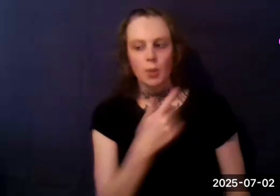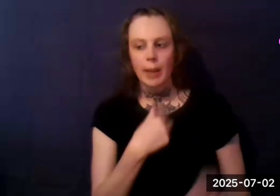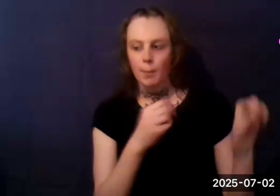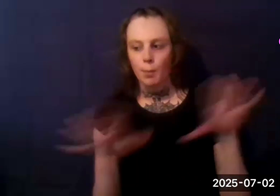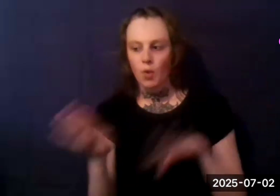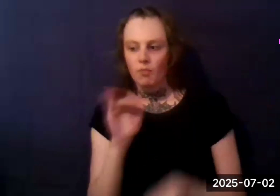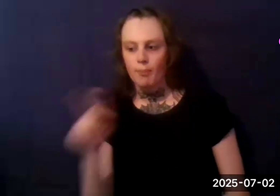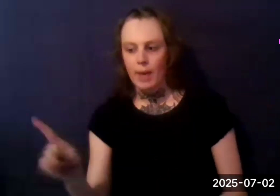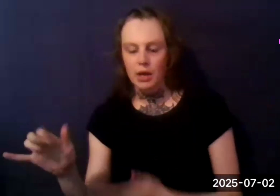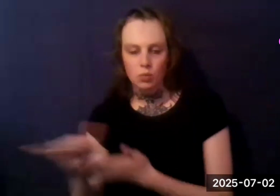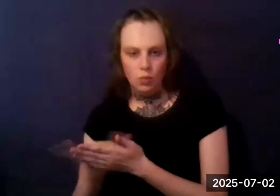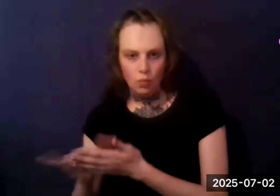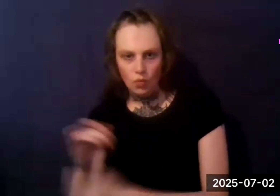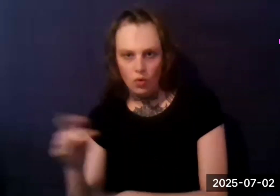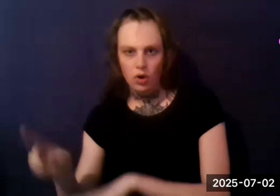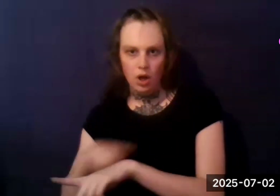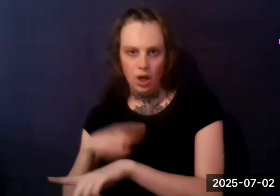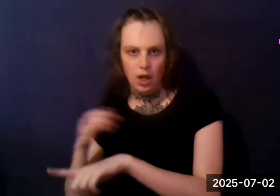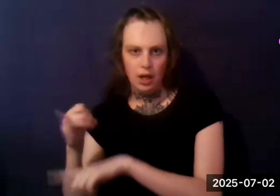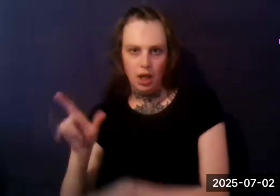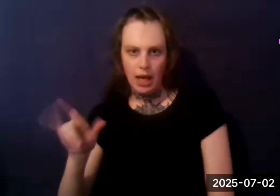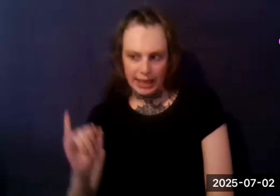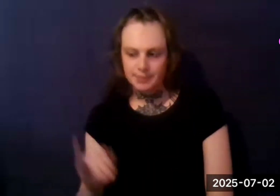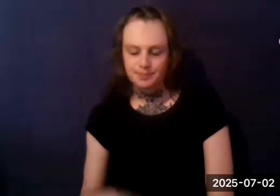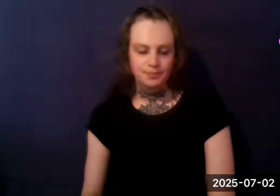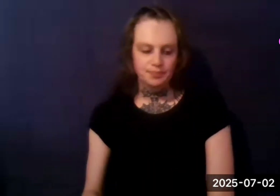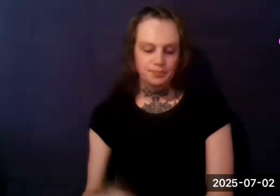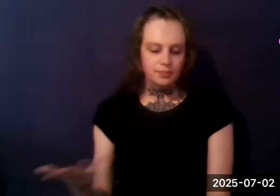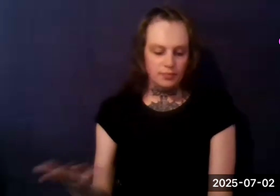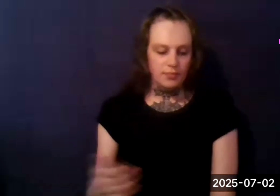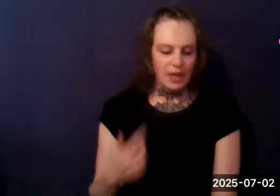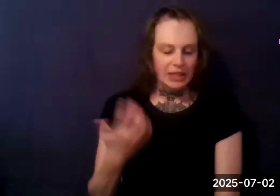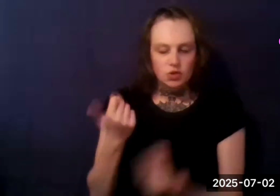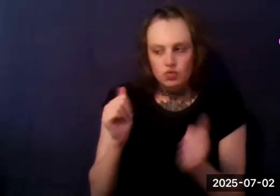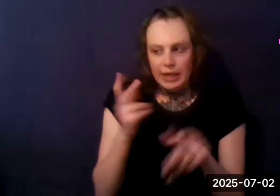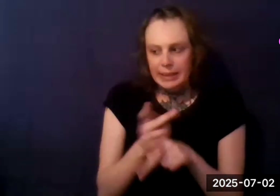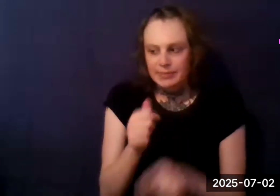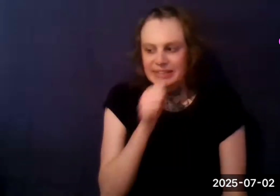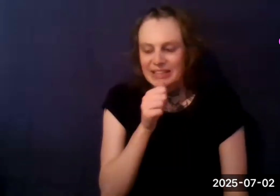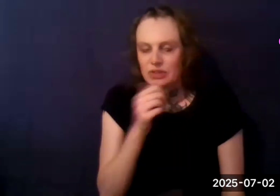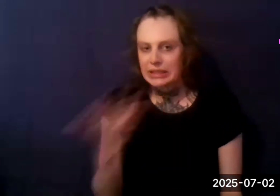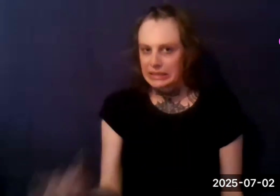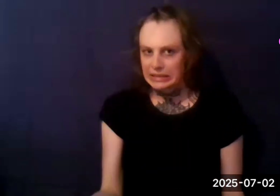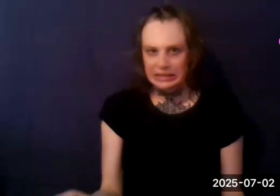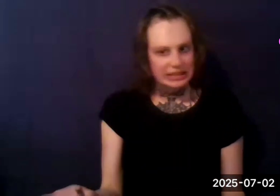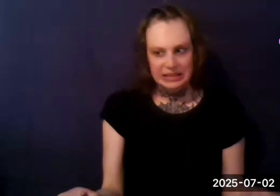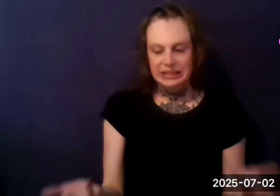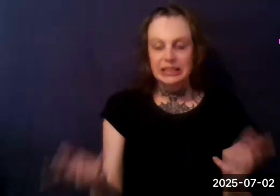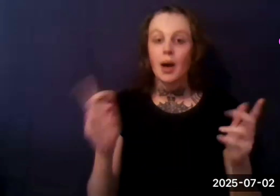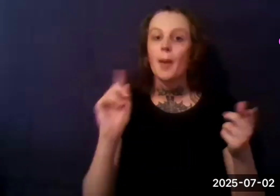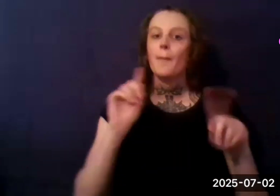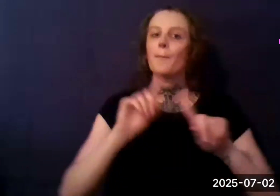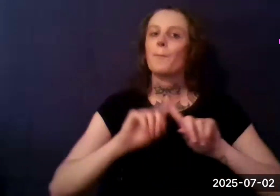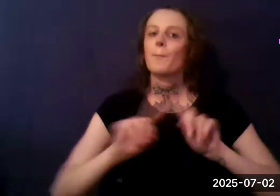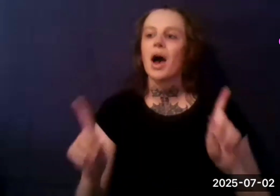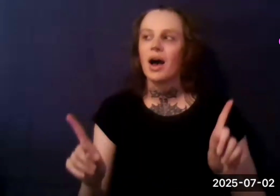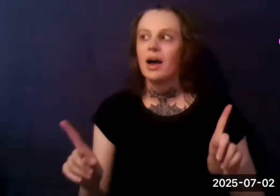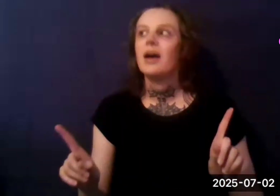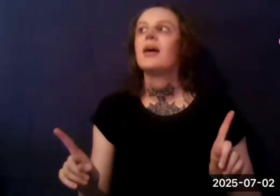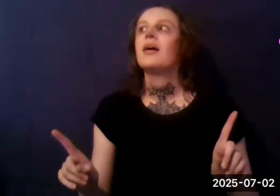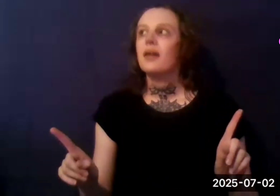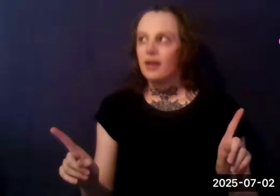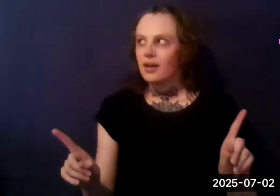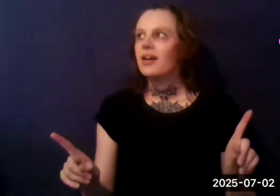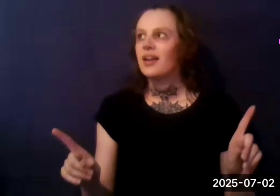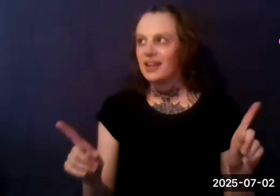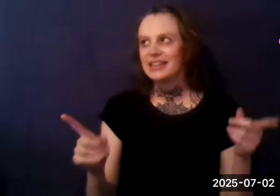parents and I was like, all right, so I'm about to info dump a bunch on you. And then after I do that, you guys have to come drive 10 hours north, come